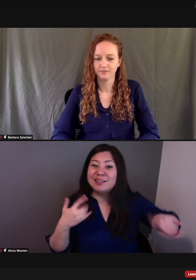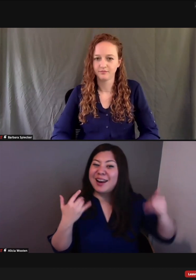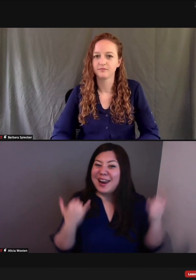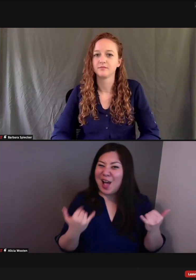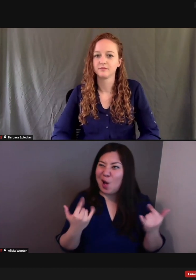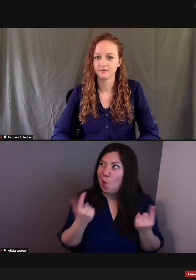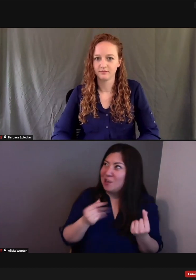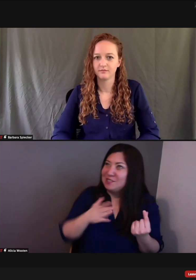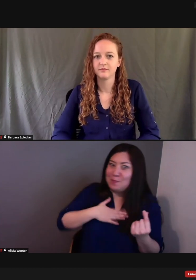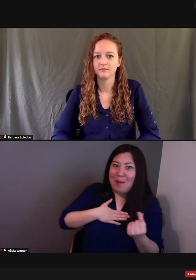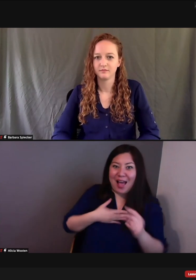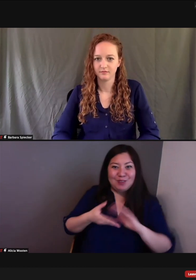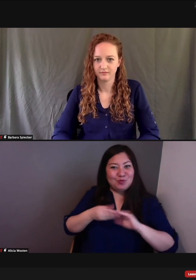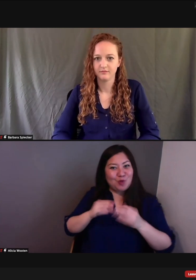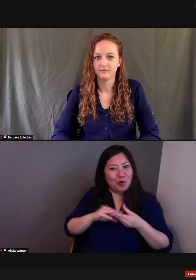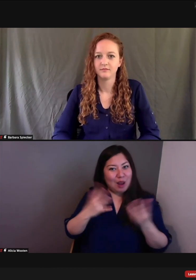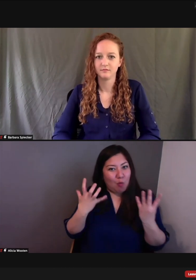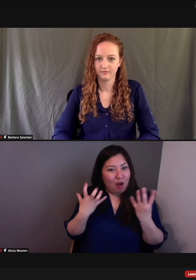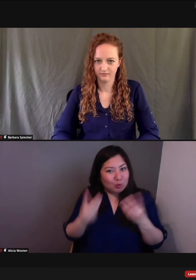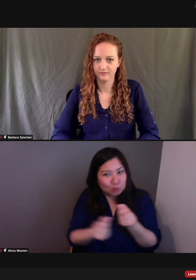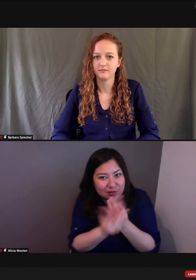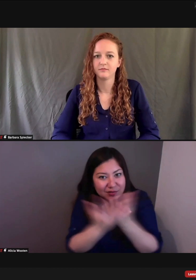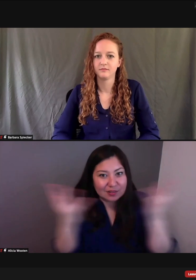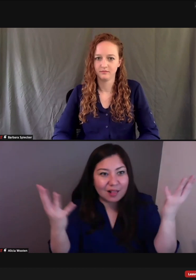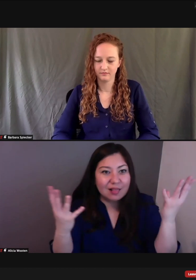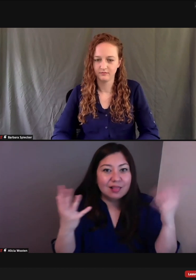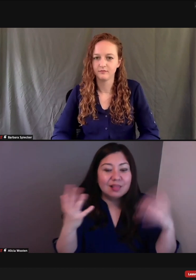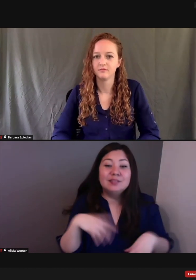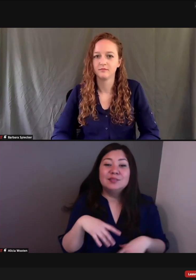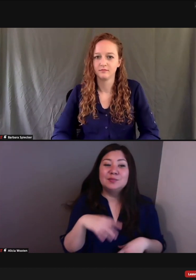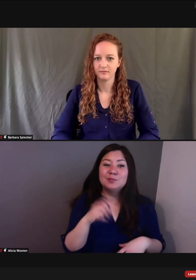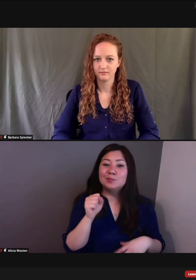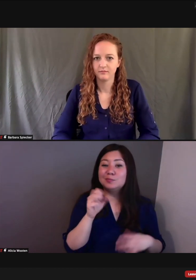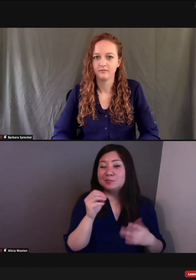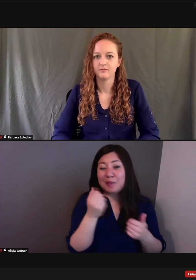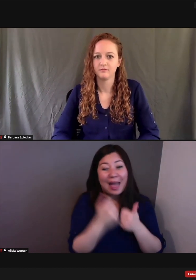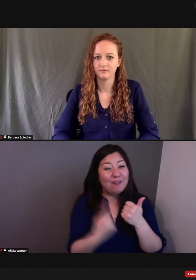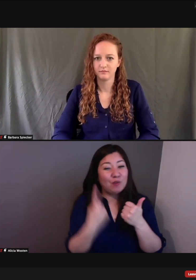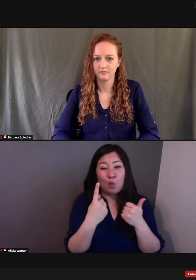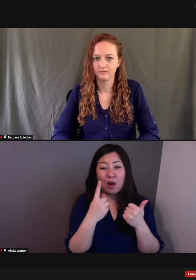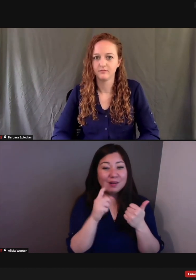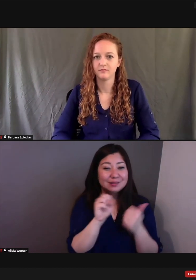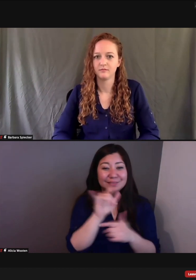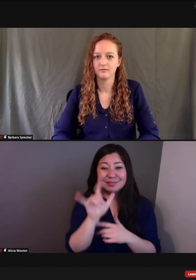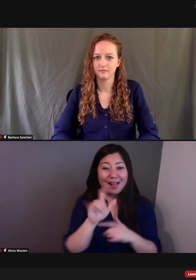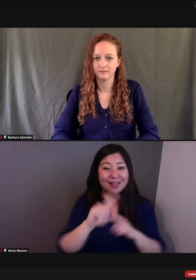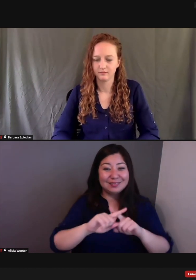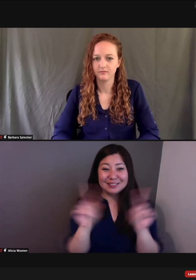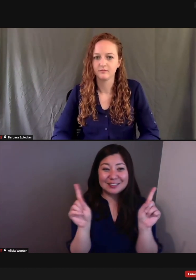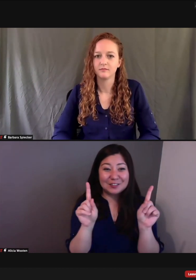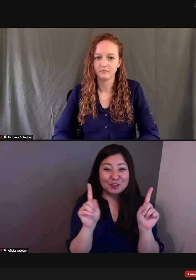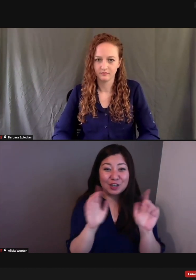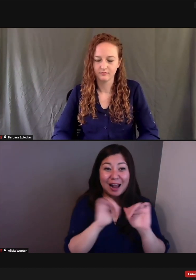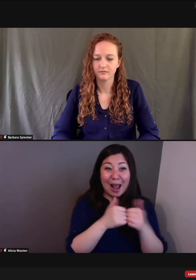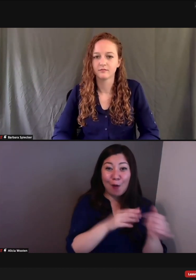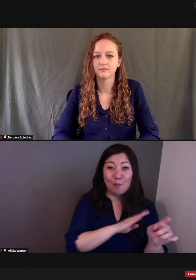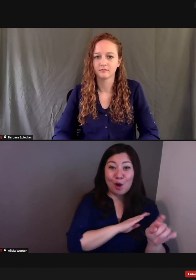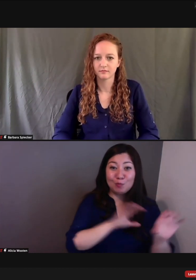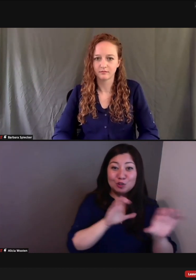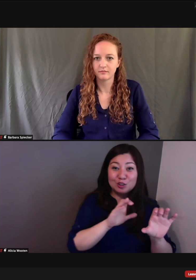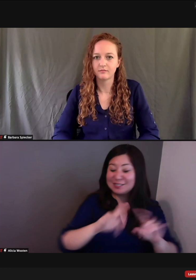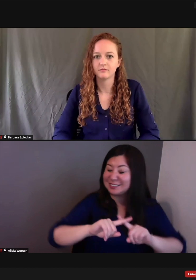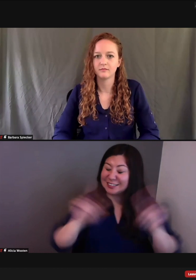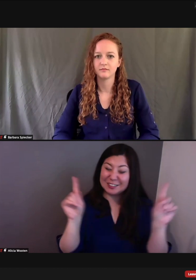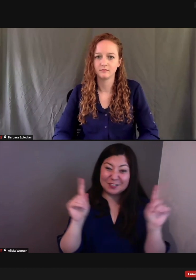memorizing information, but I'm just not good at it. So that's where I struggled a little bit, and I'd have to, repeat stuff